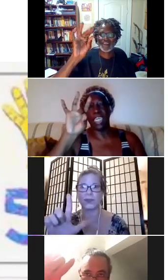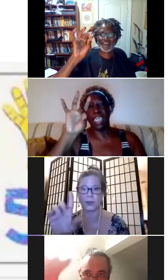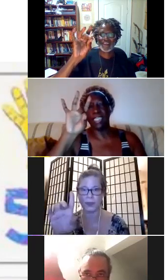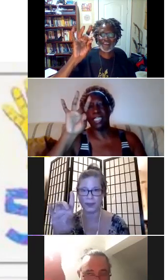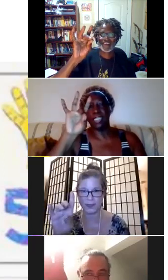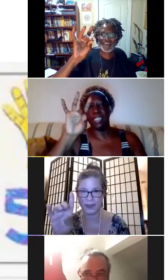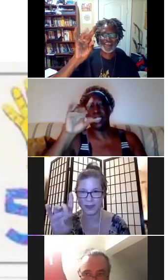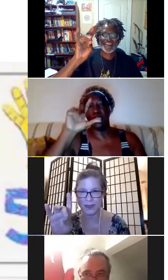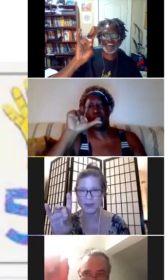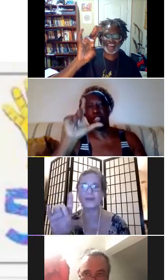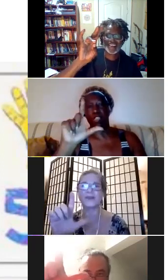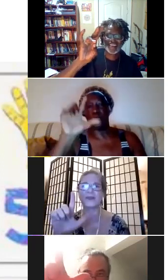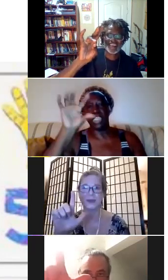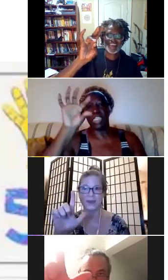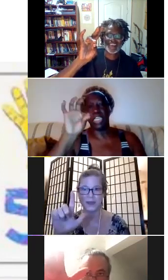28,